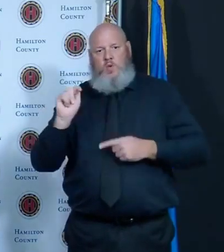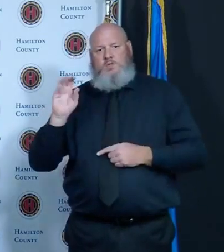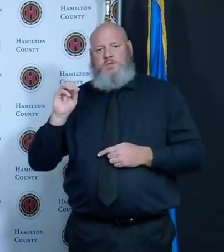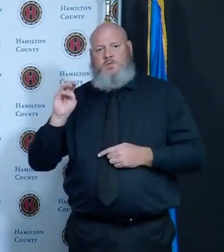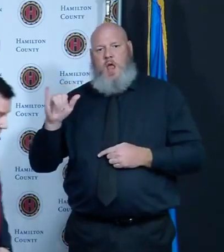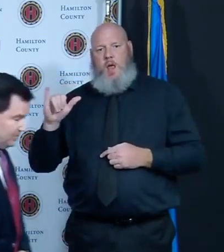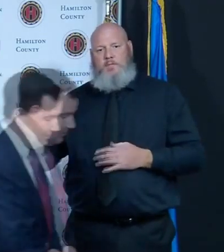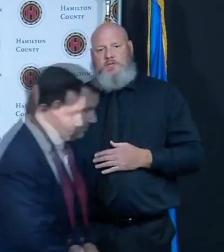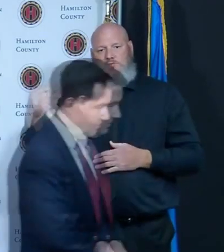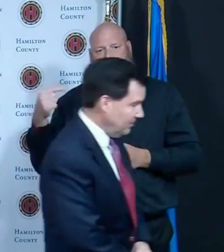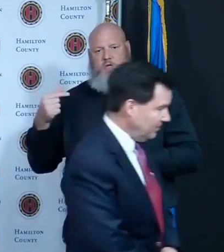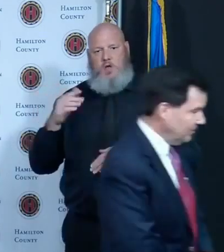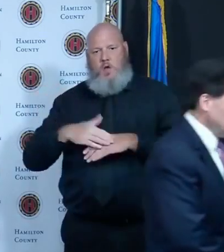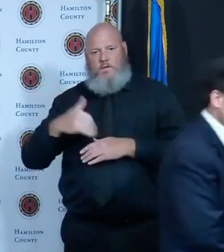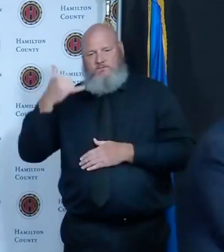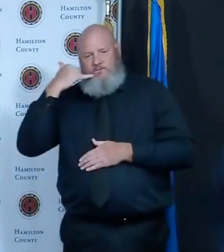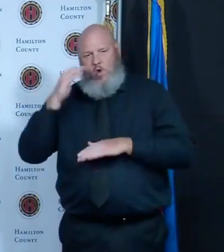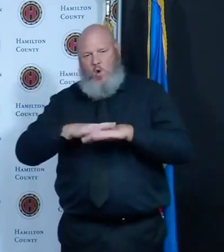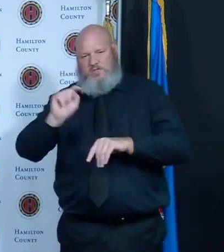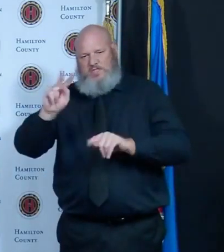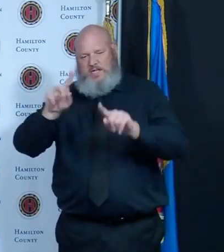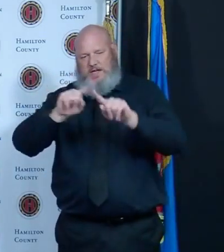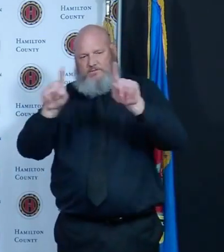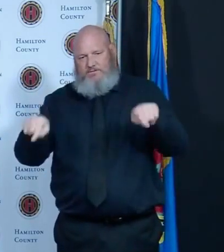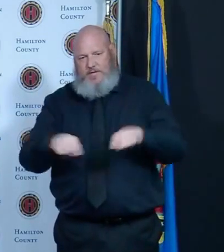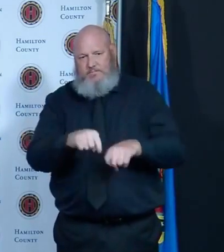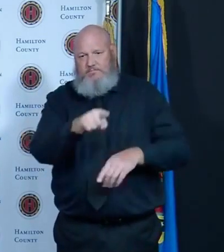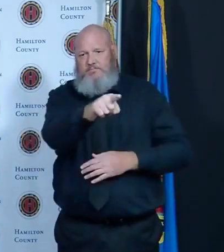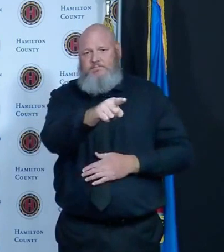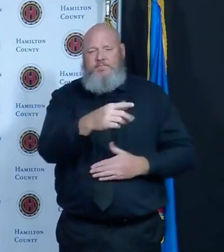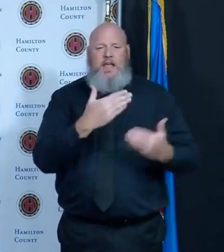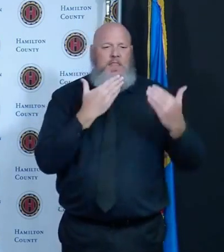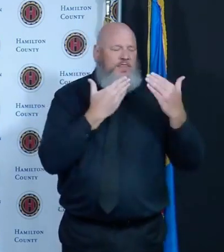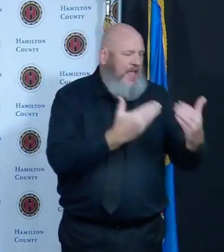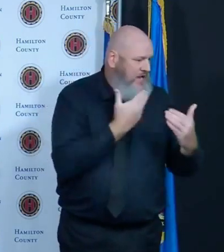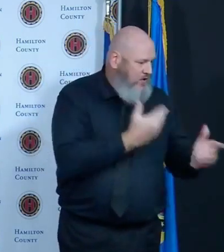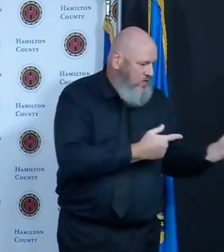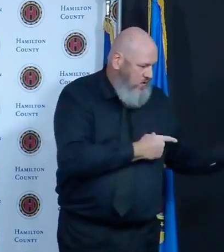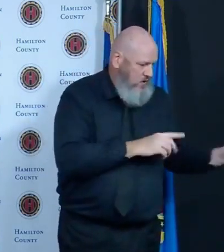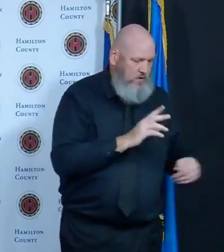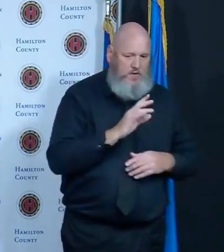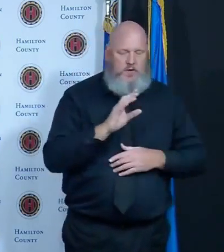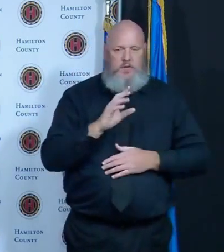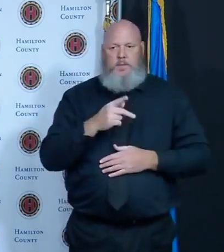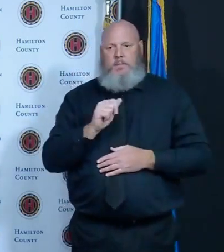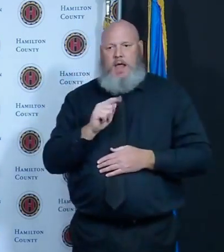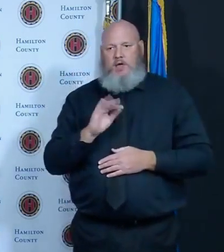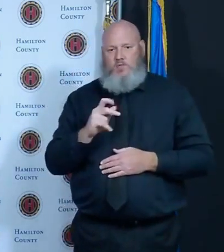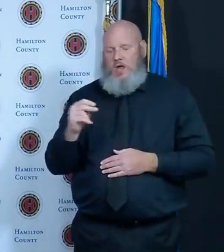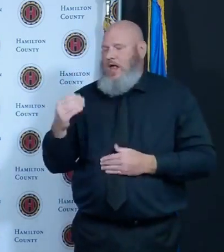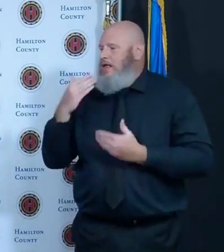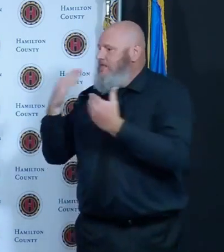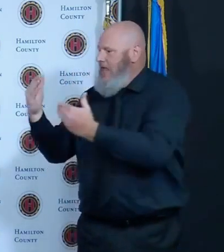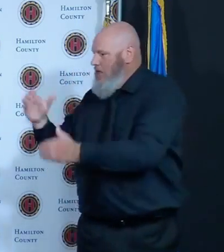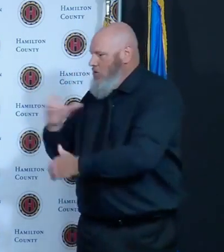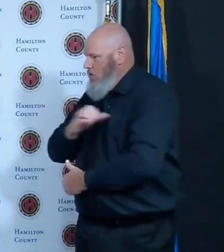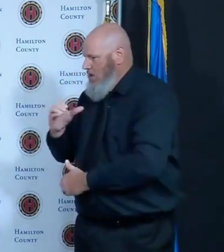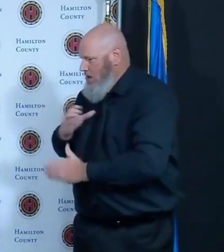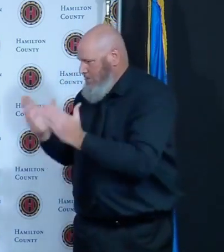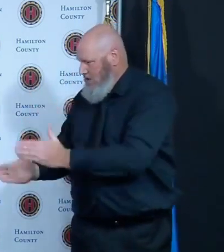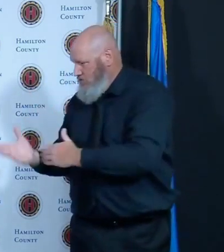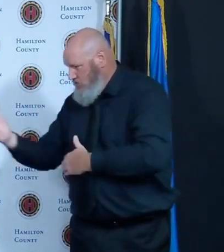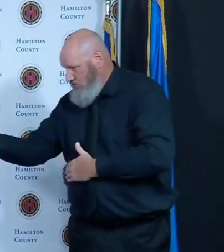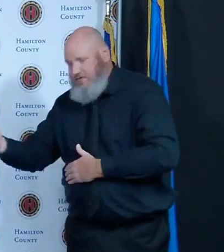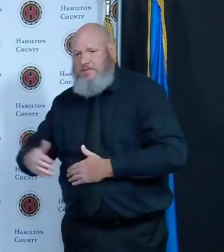to invite me to participate today, and certainly appreciate Commissioner Dreihaus having me join this press briefing on this